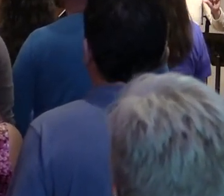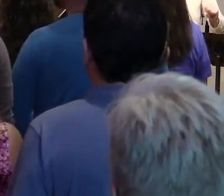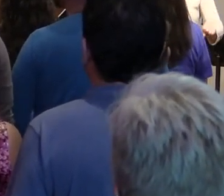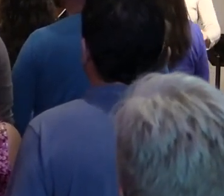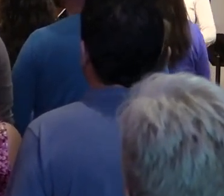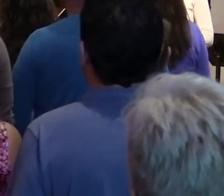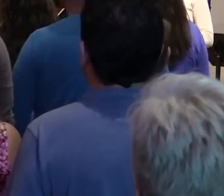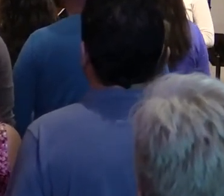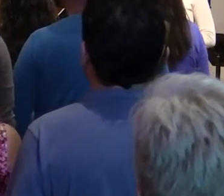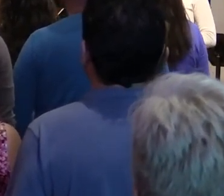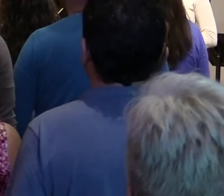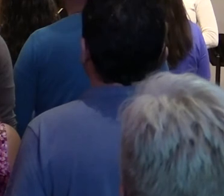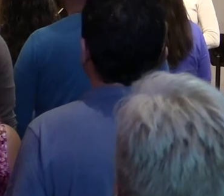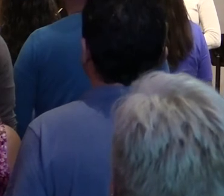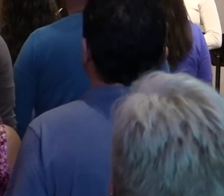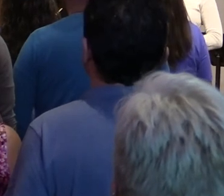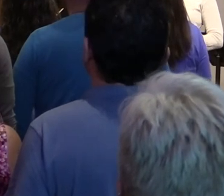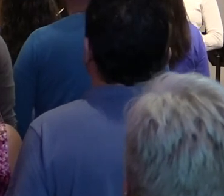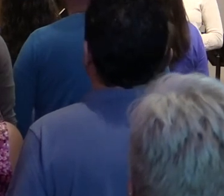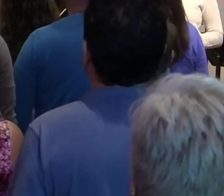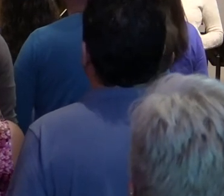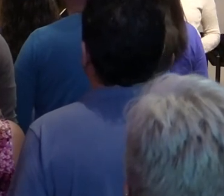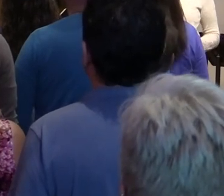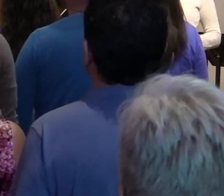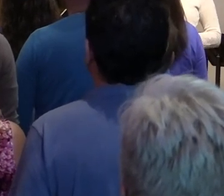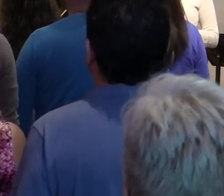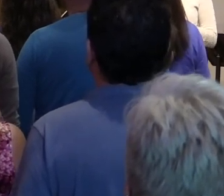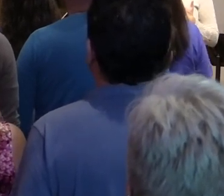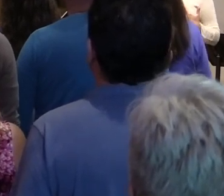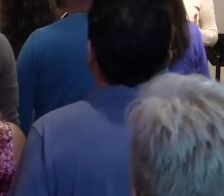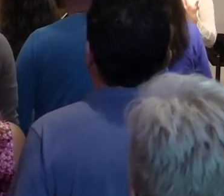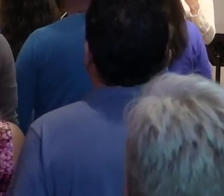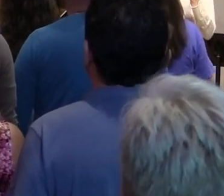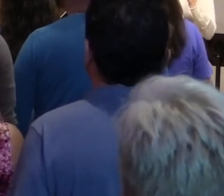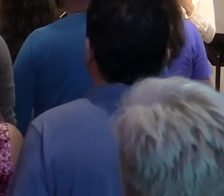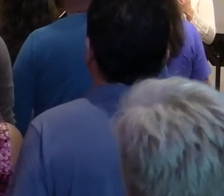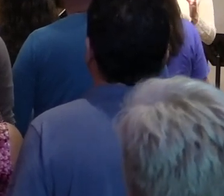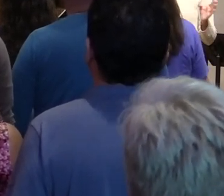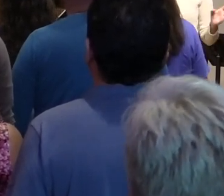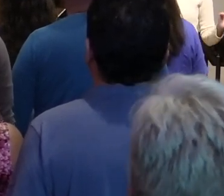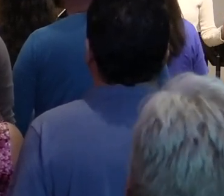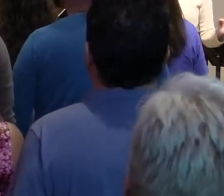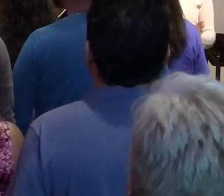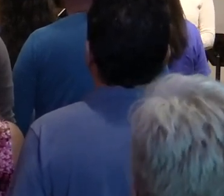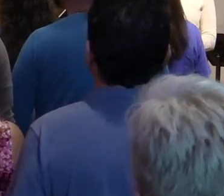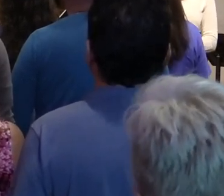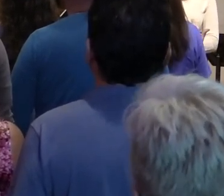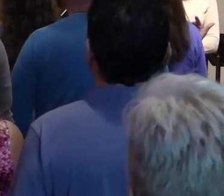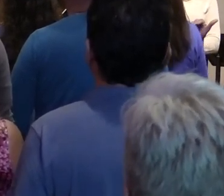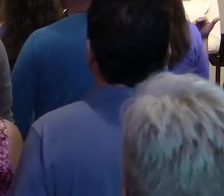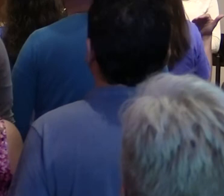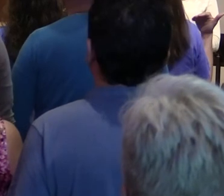Open my ears to hear your voice more clearly.